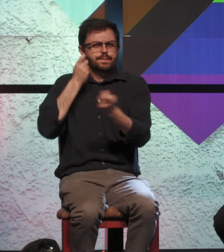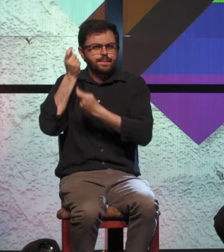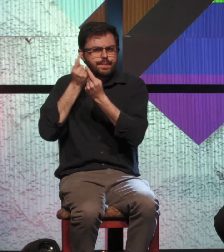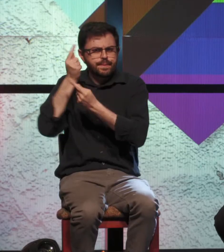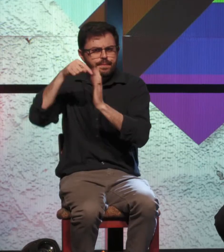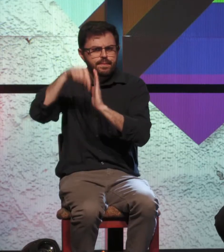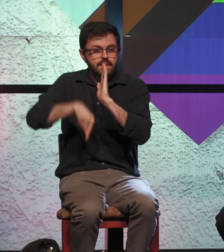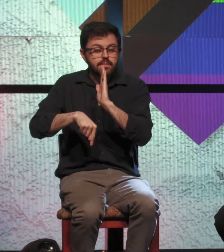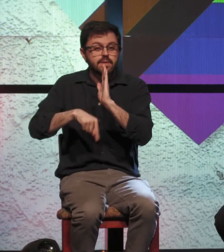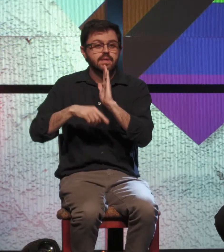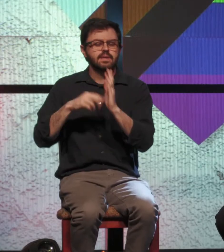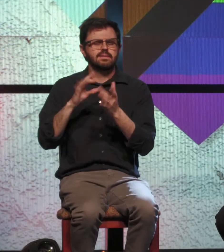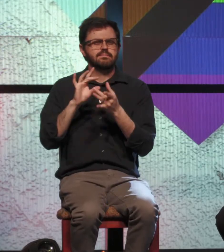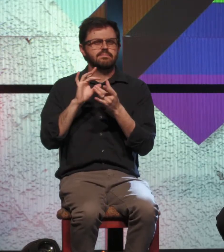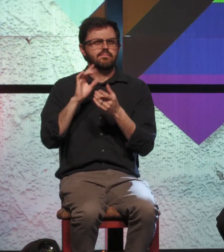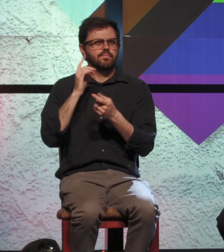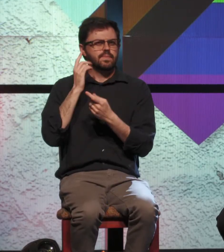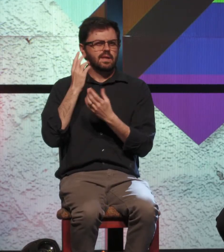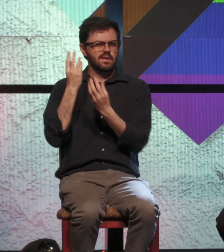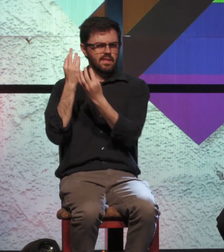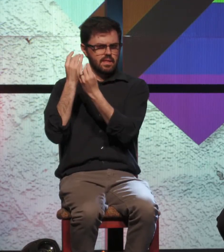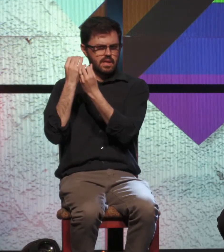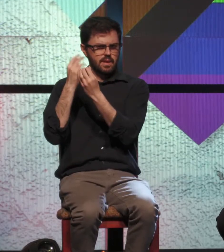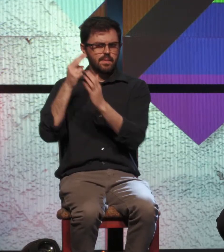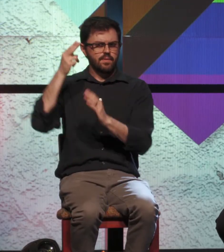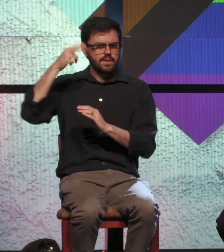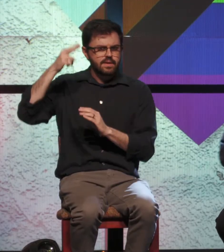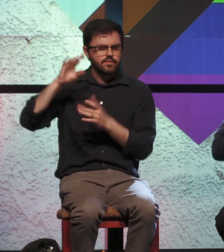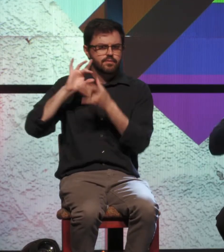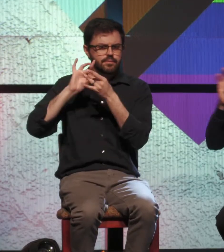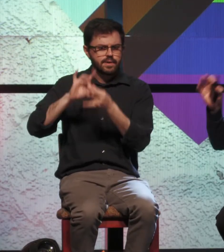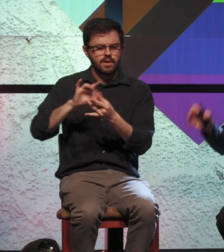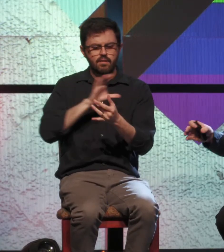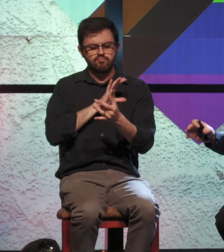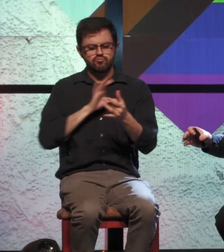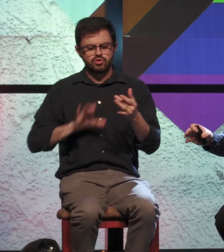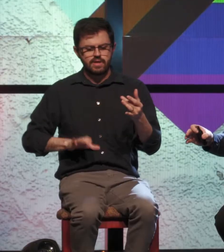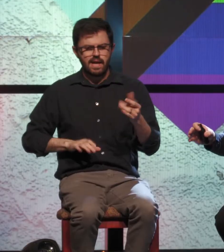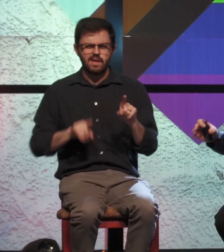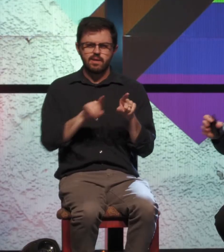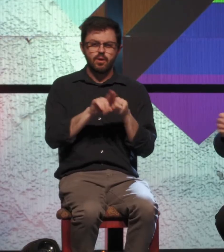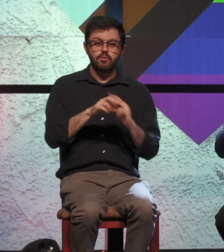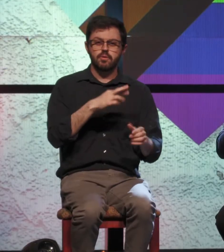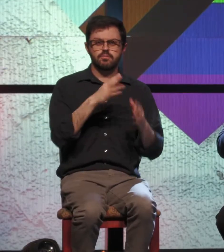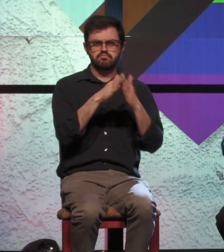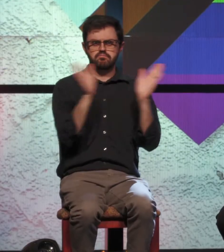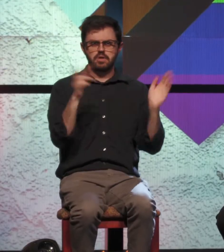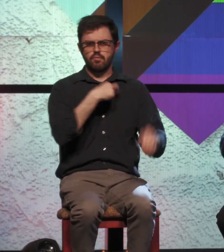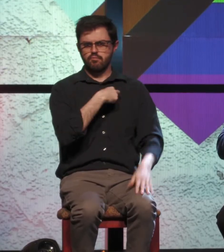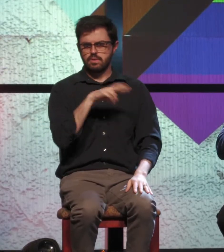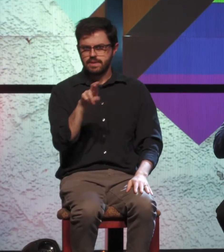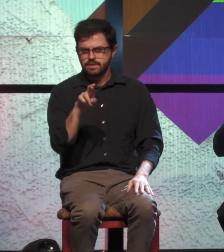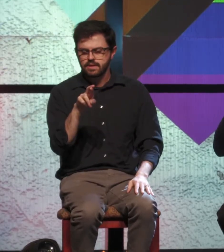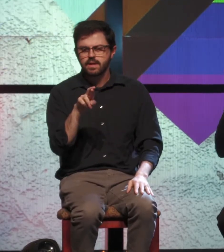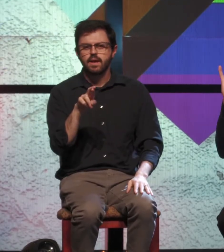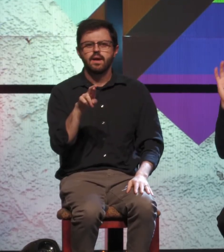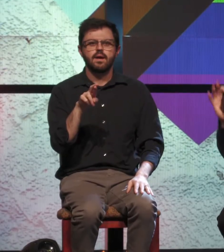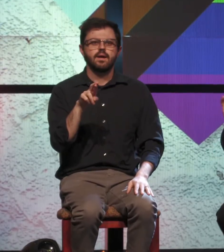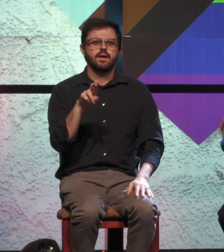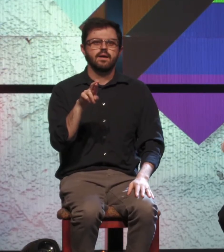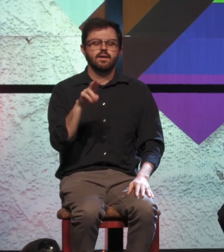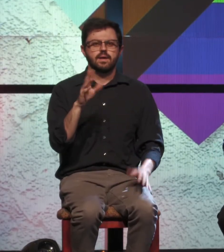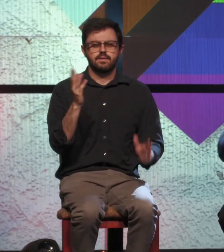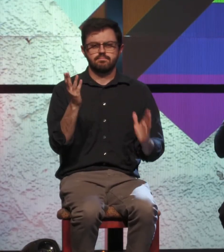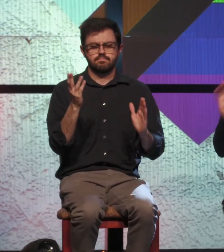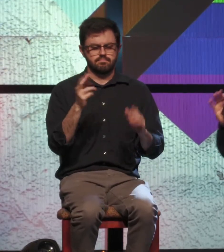think about the history of not just Christianity, but religion in general, right? And I know that's like, to